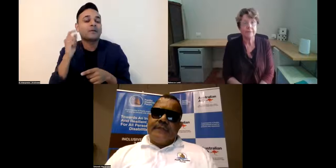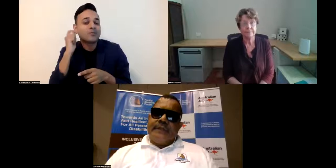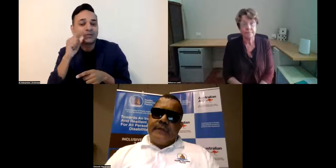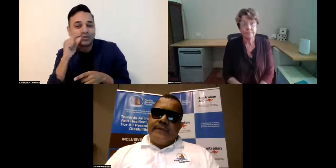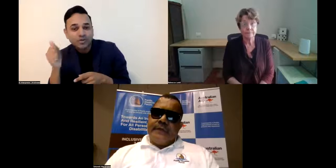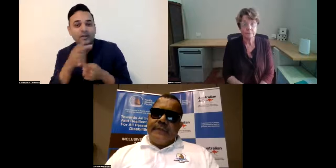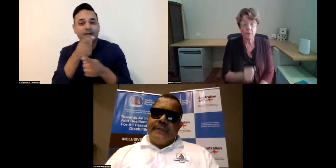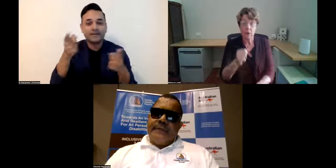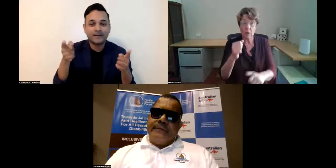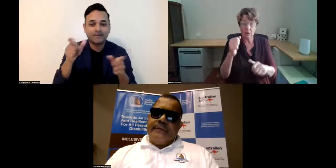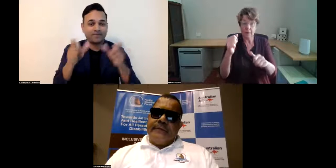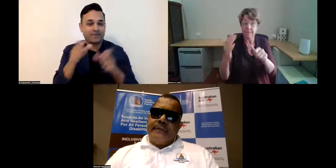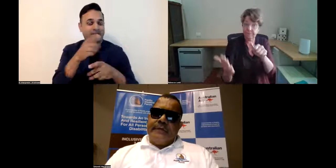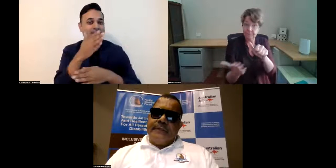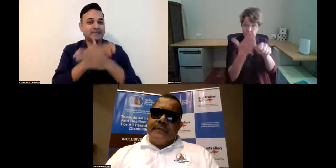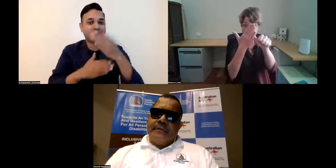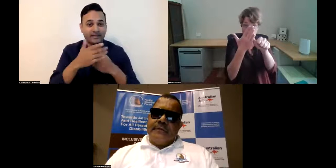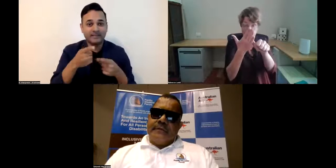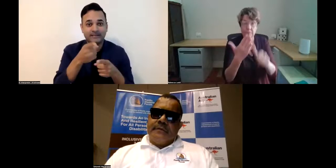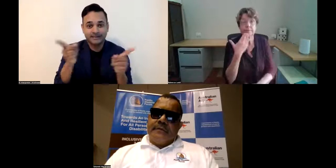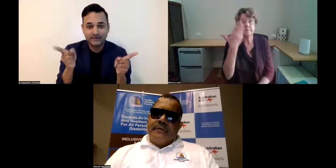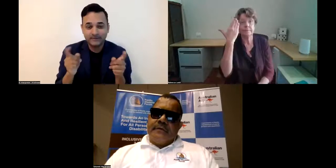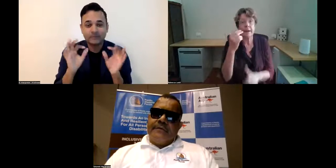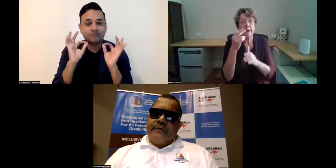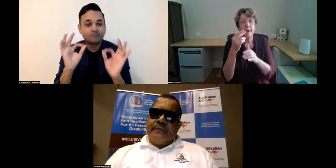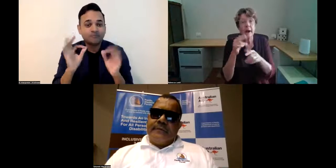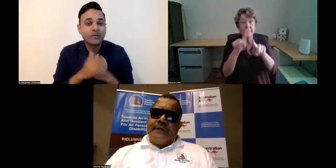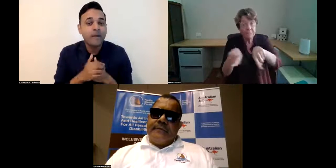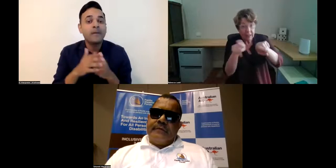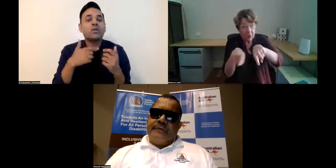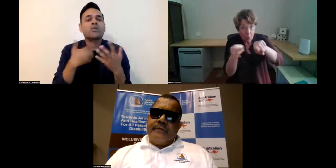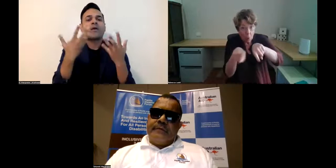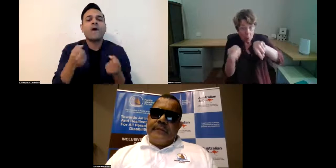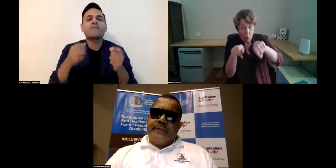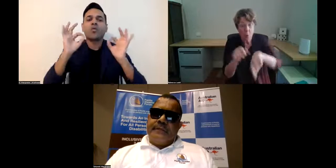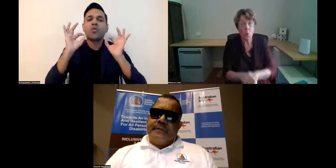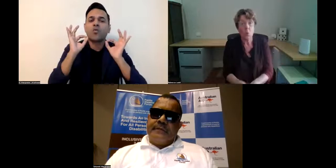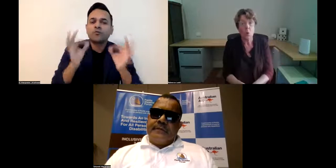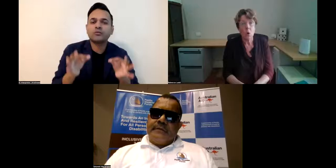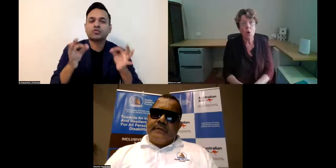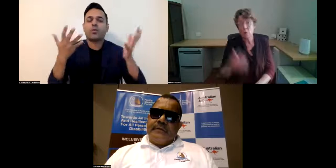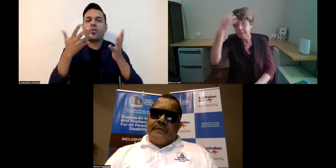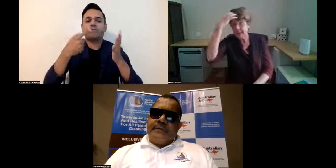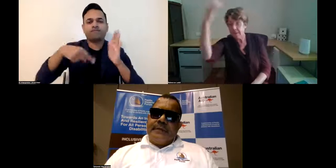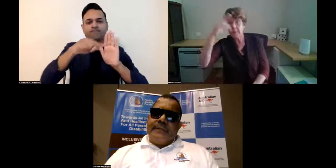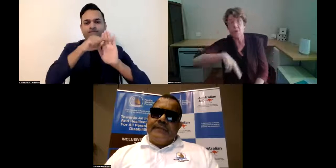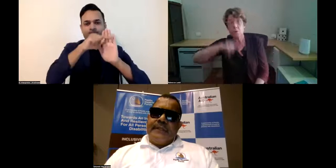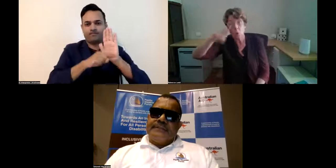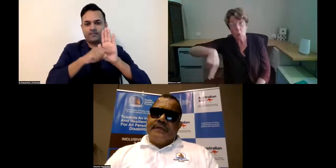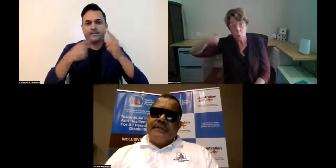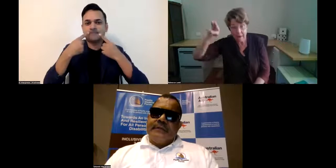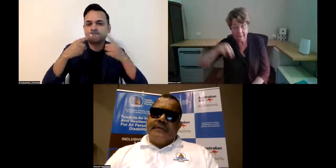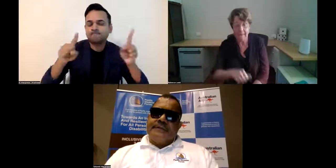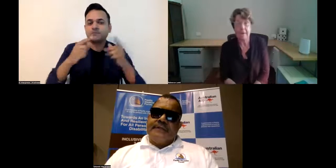And firstly, we'll have, I believe, a video recording from the government of Norway,